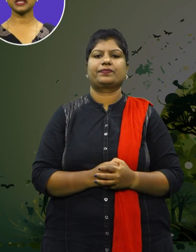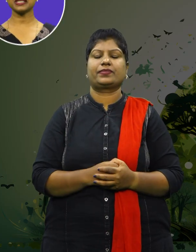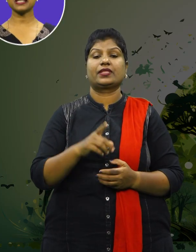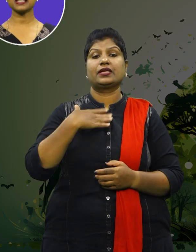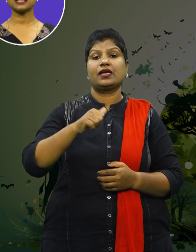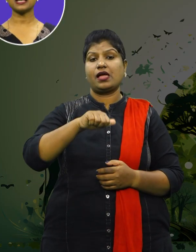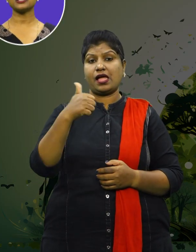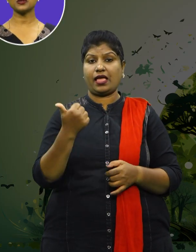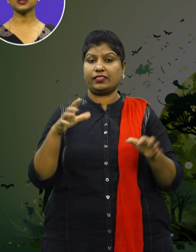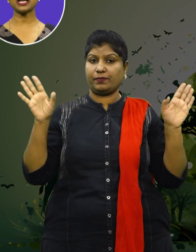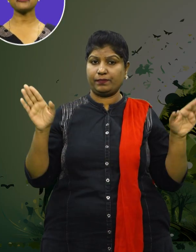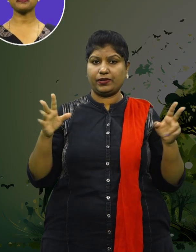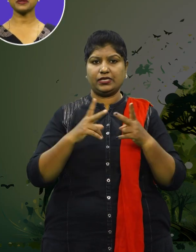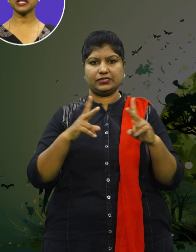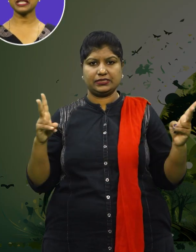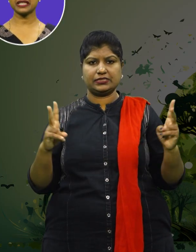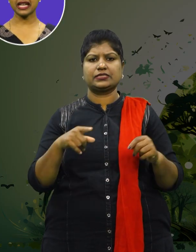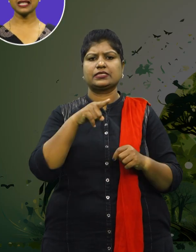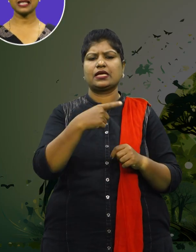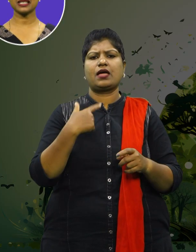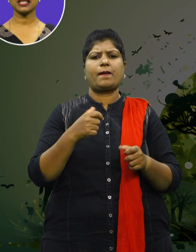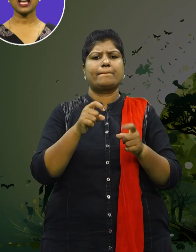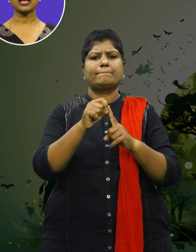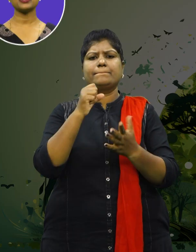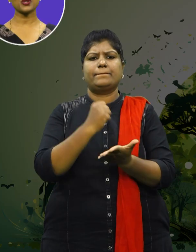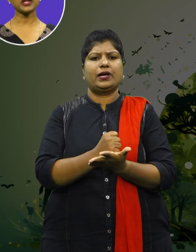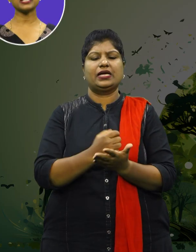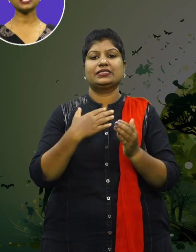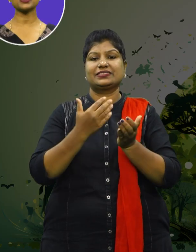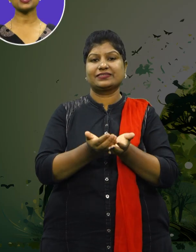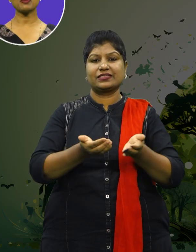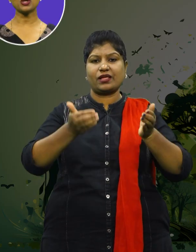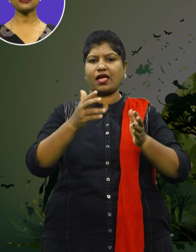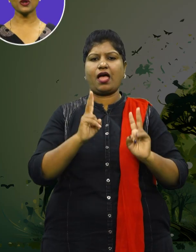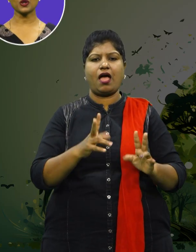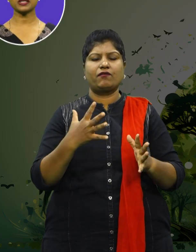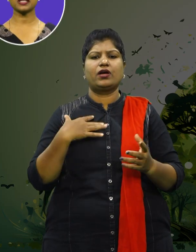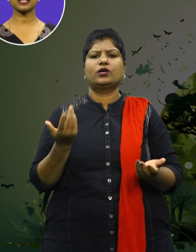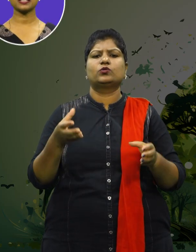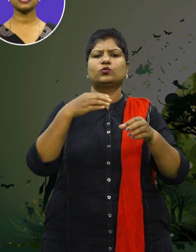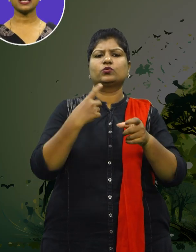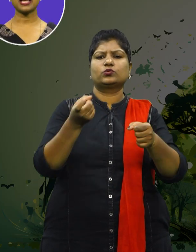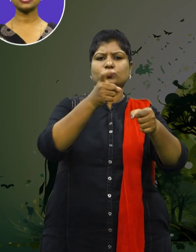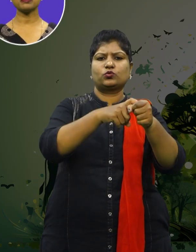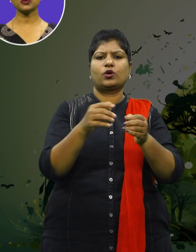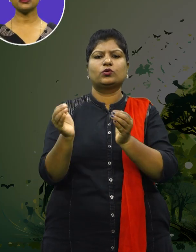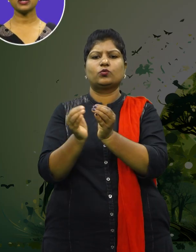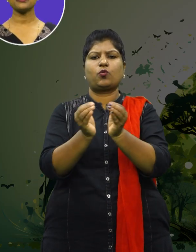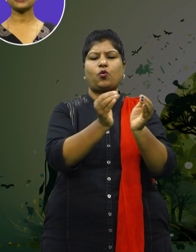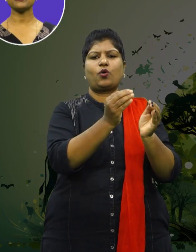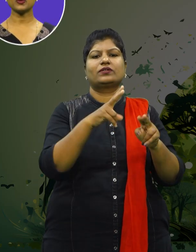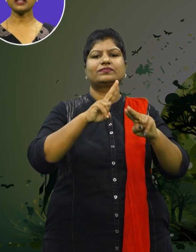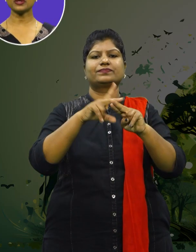Other birds that don't have permanent nest and join into small flocks and